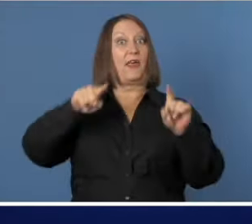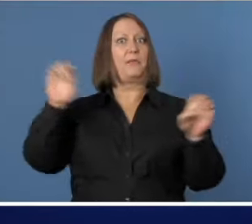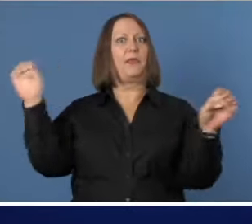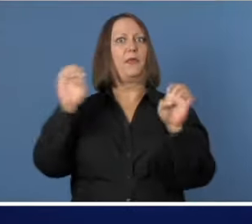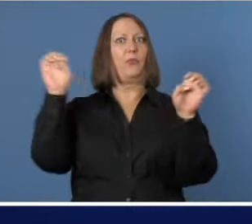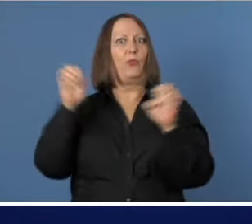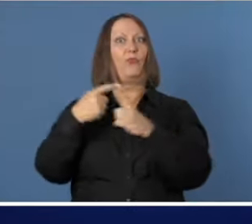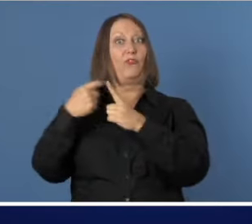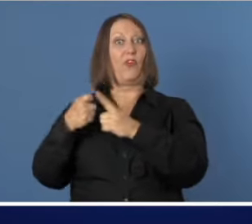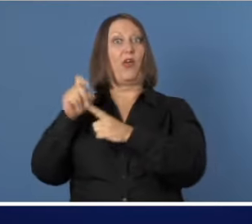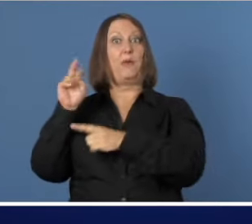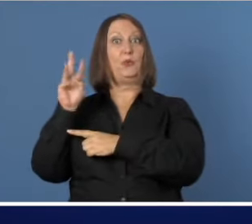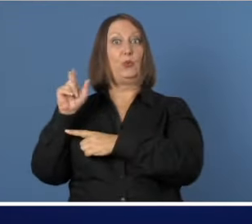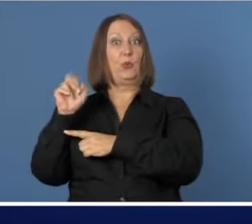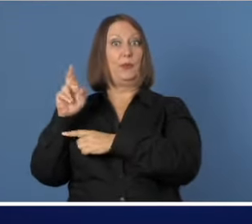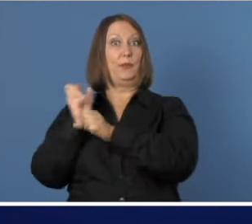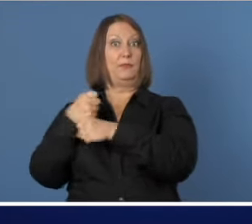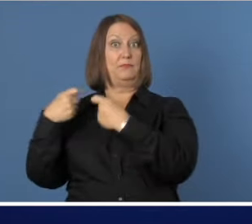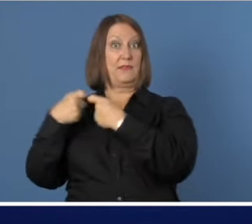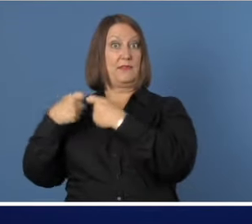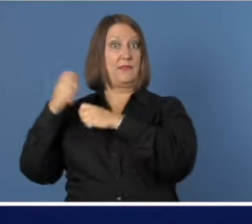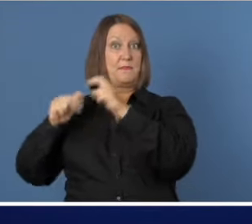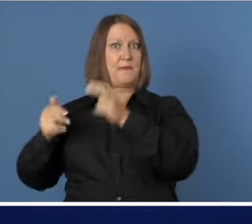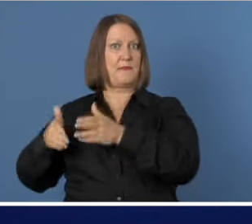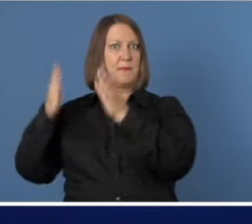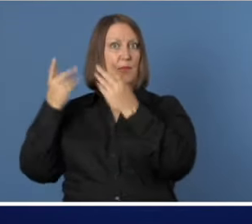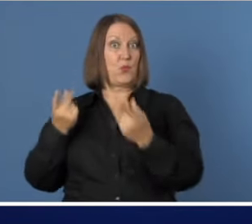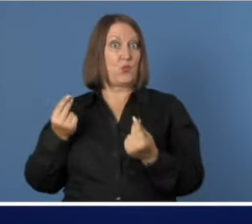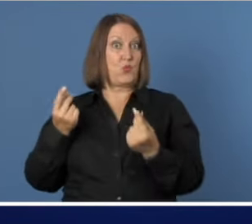During a nuclear power plant emergency.